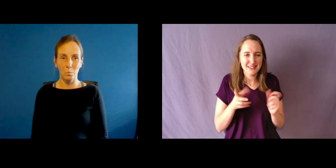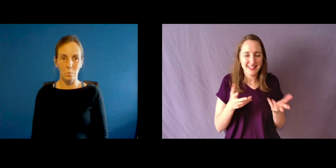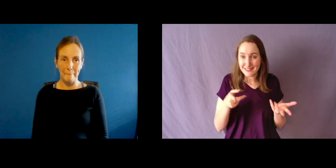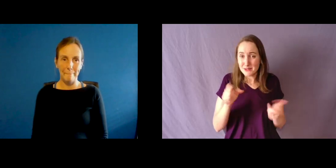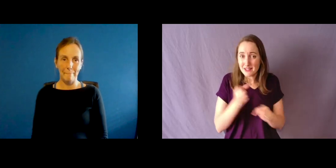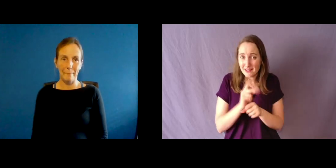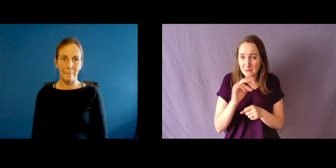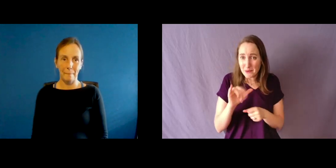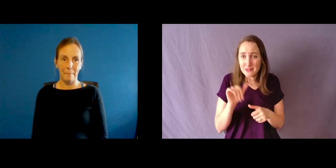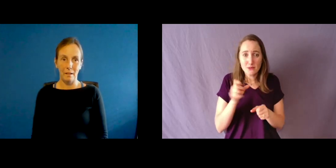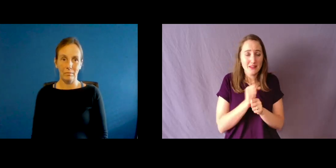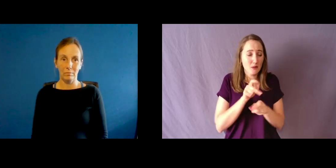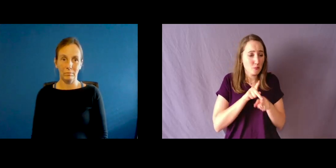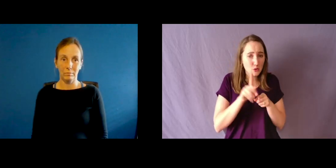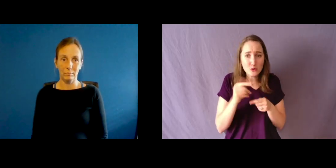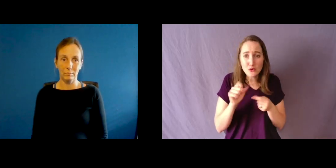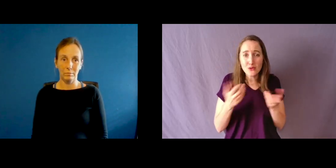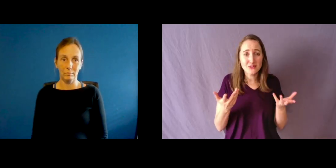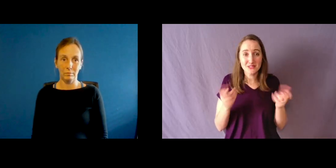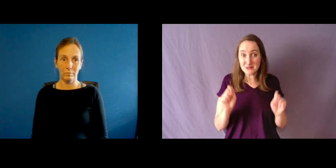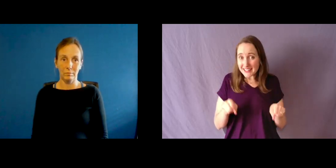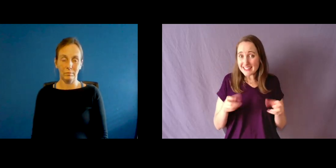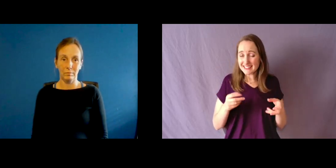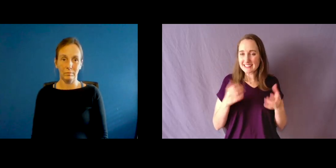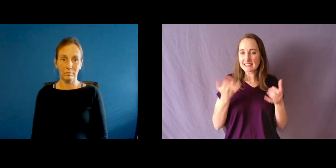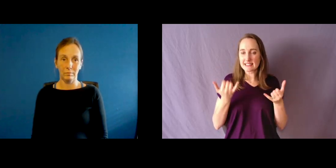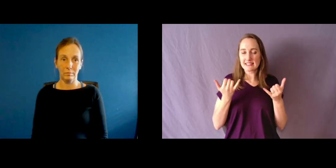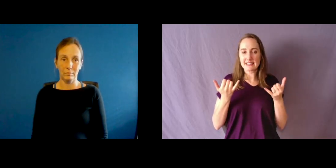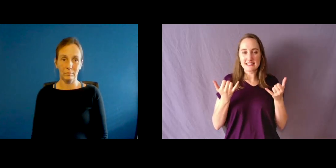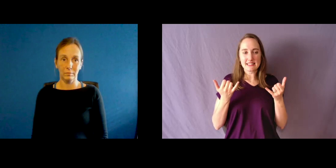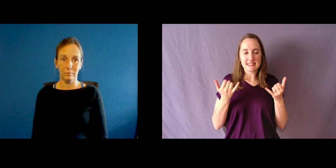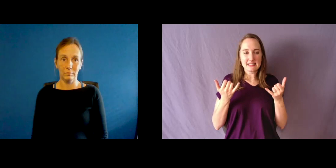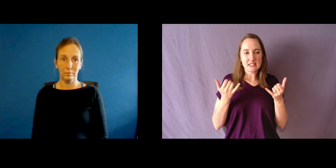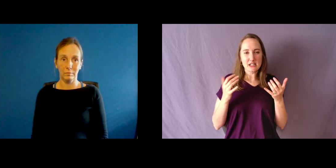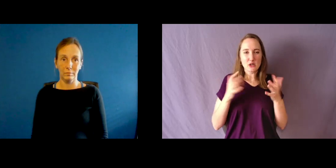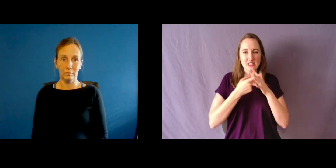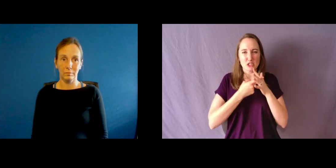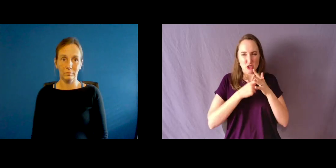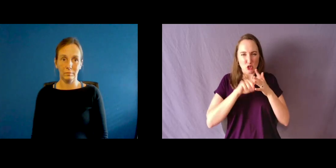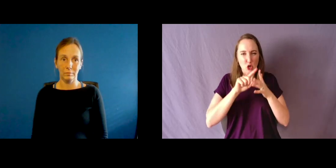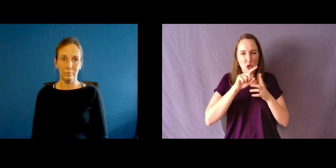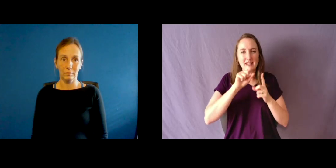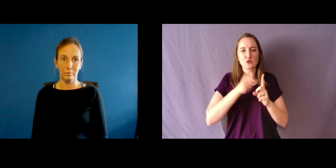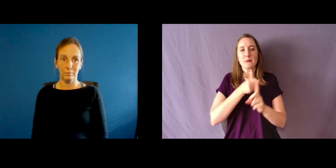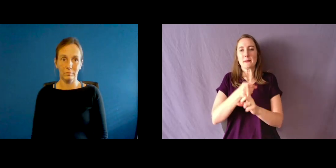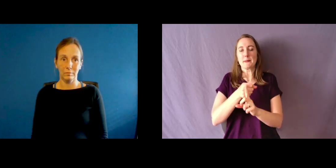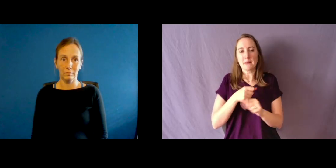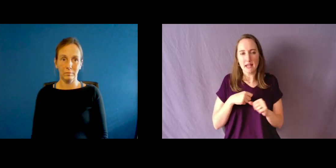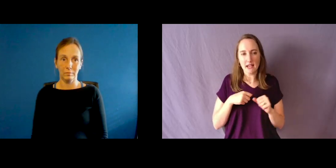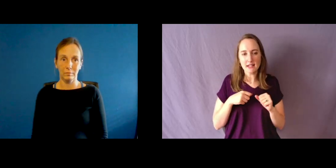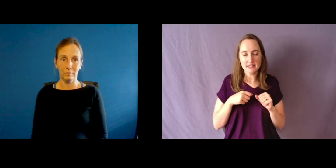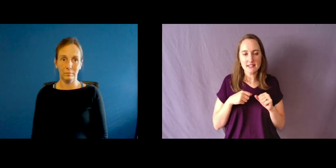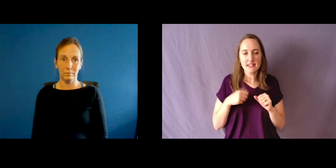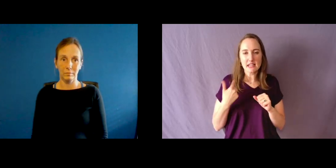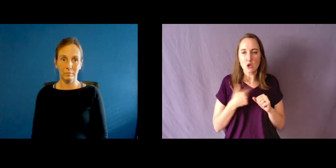can get puppies, you can get purebred dogs. Like it's just kind of starting to make an impact. And